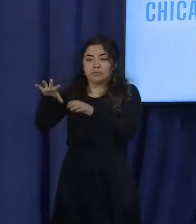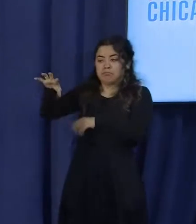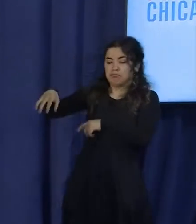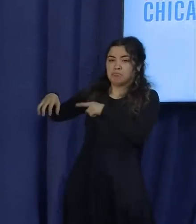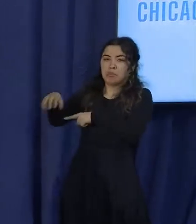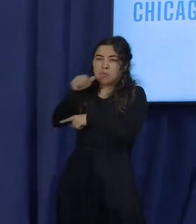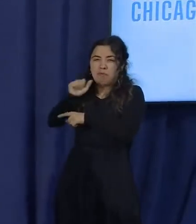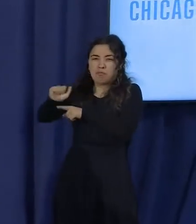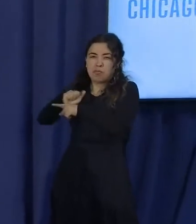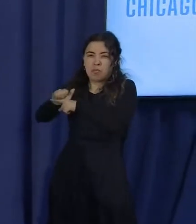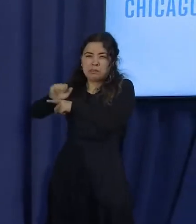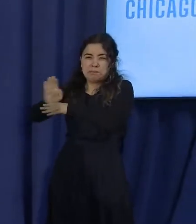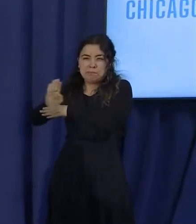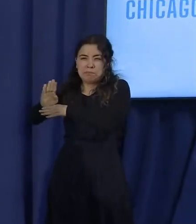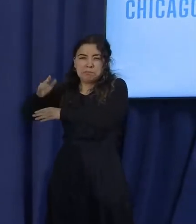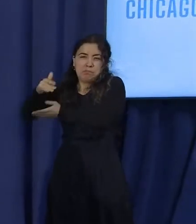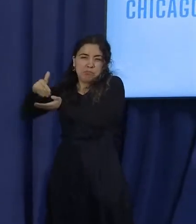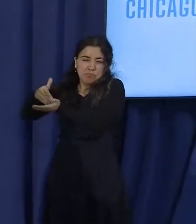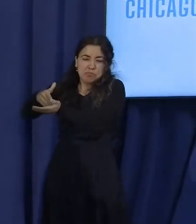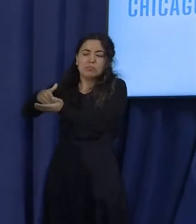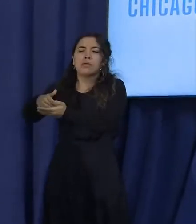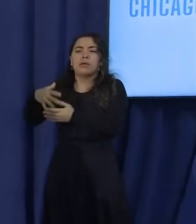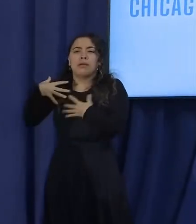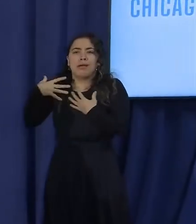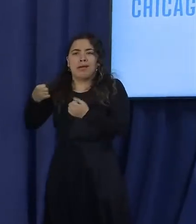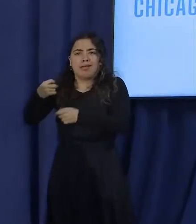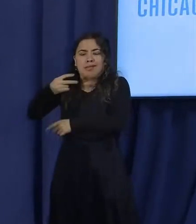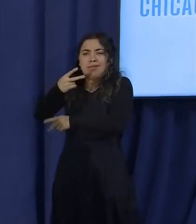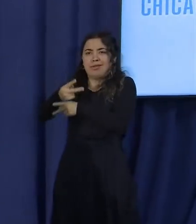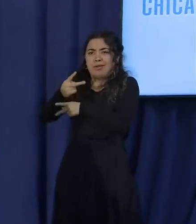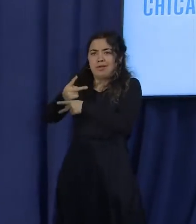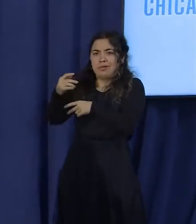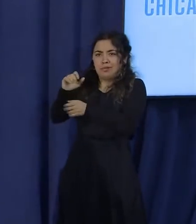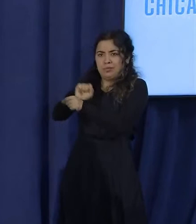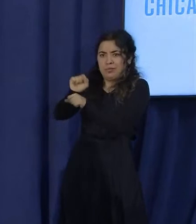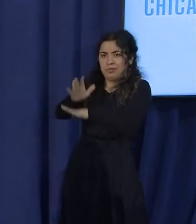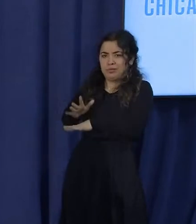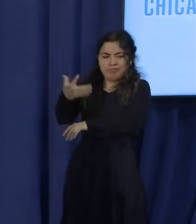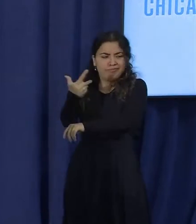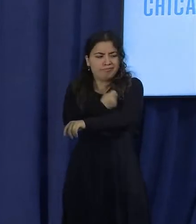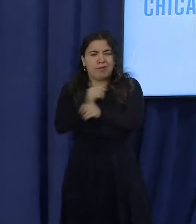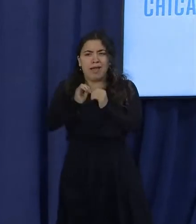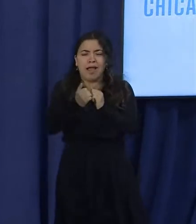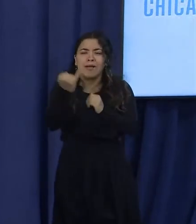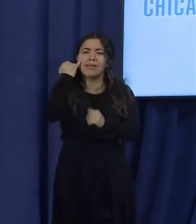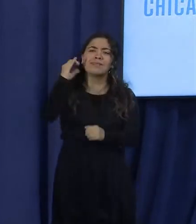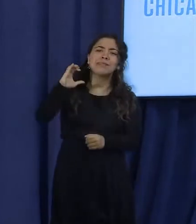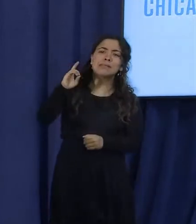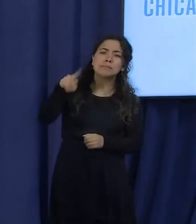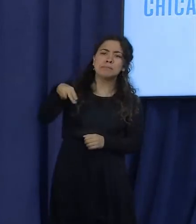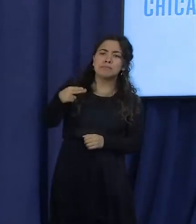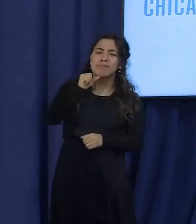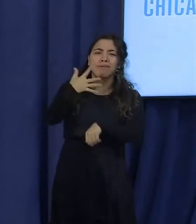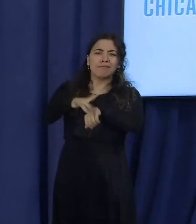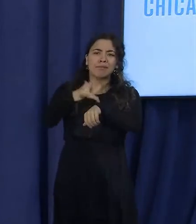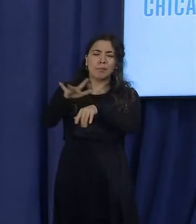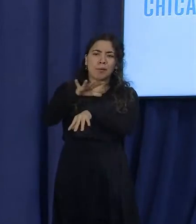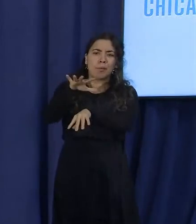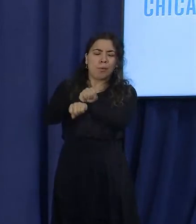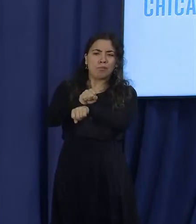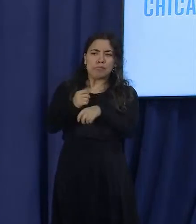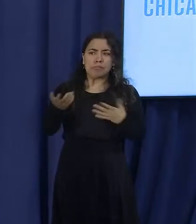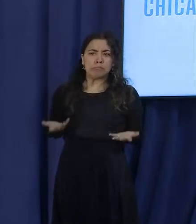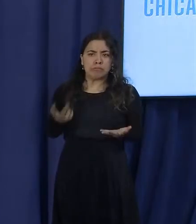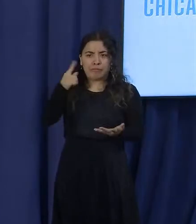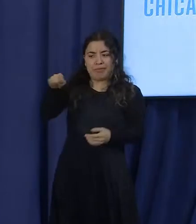vaccine. How can healthcare workers get vaccinated when they cannot receive appointments via CDPH? Okay, so a